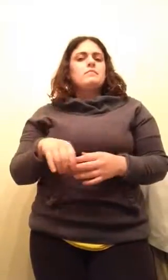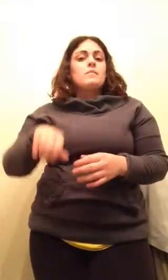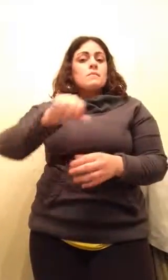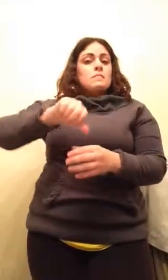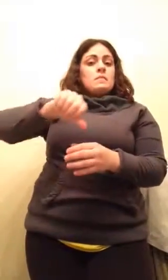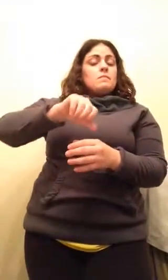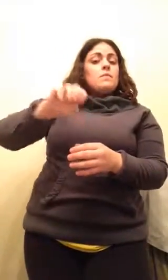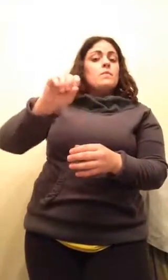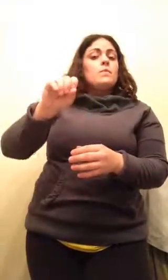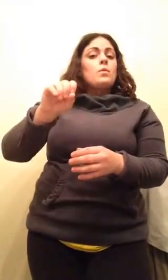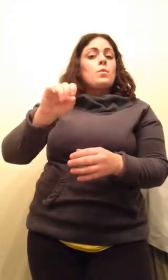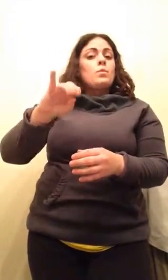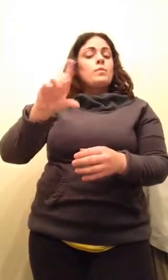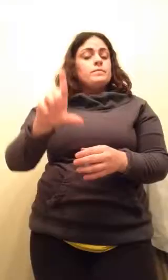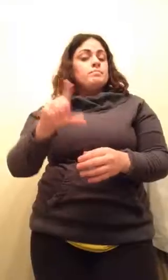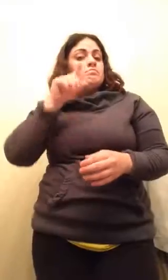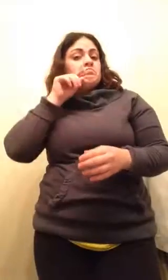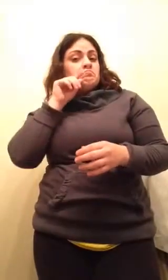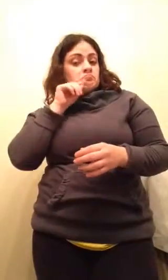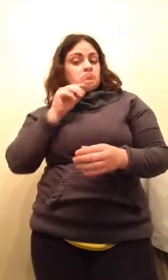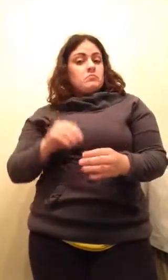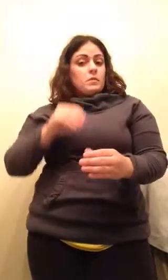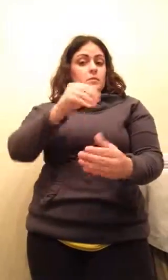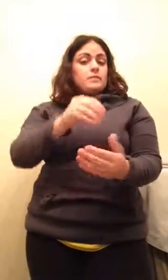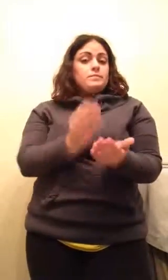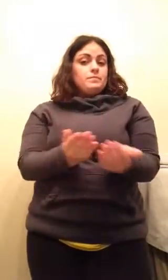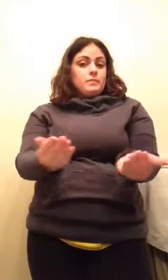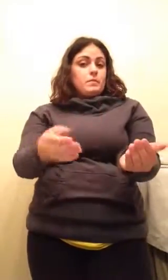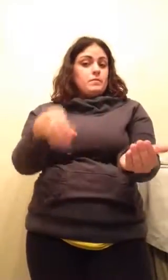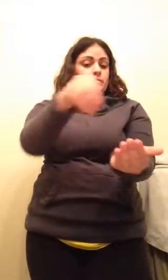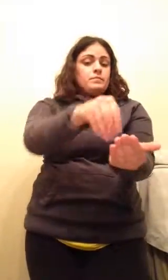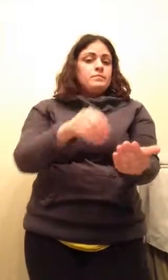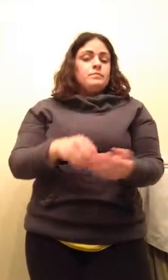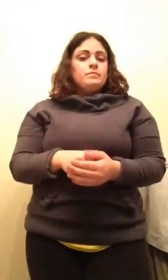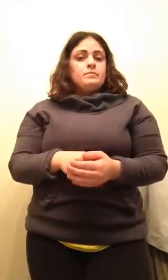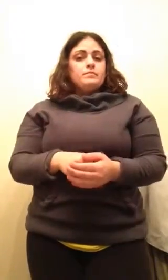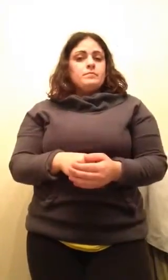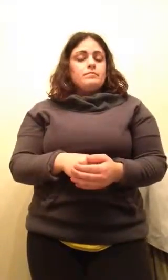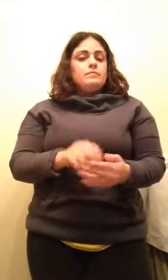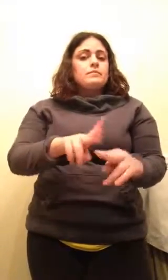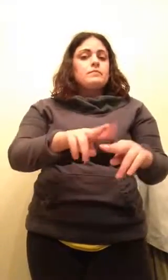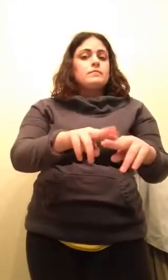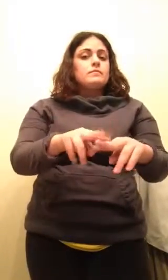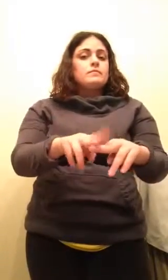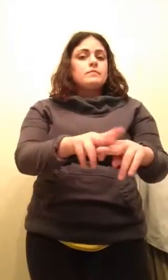Get your chicken, put it into your olive oil. Of course we want to hit that with some sea salt, a little bit of cracked black